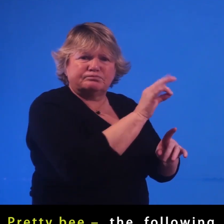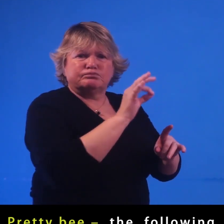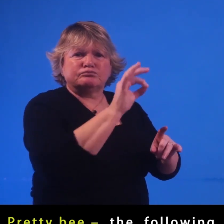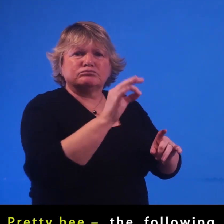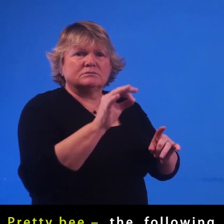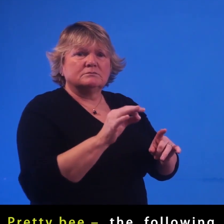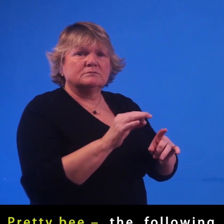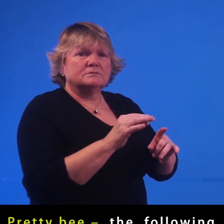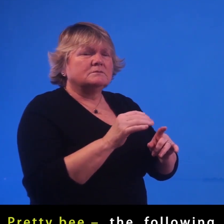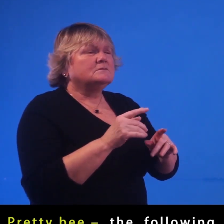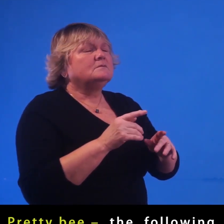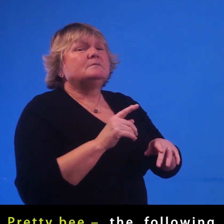time to play with the small boy.